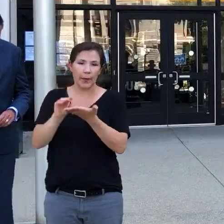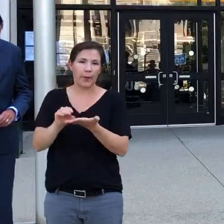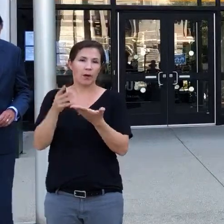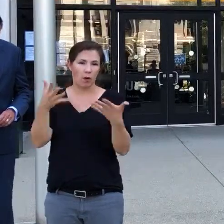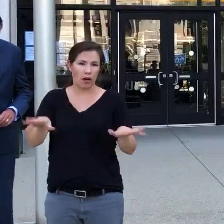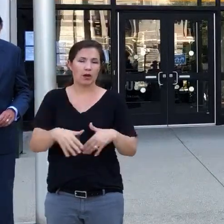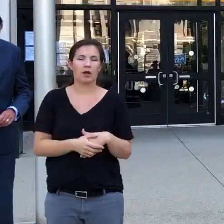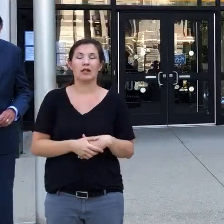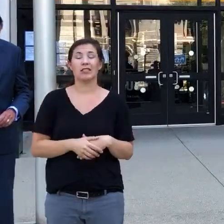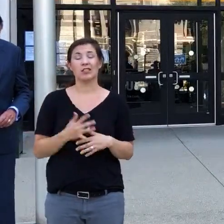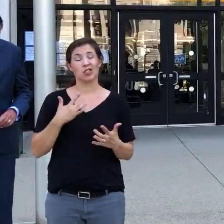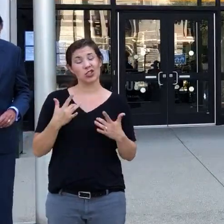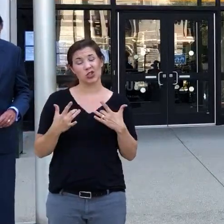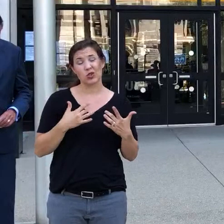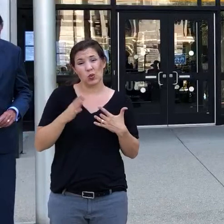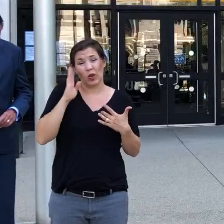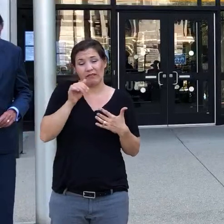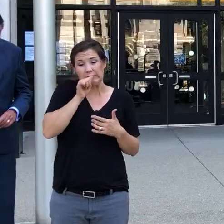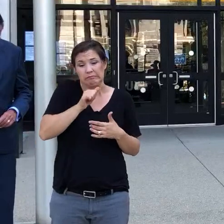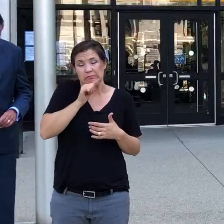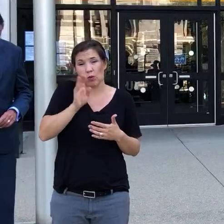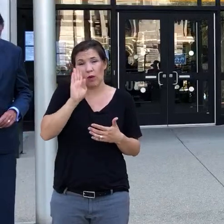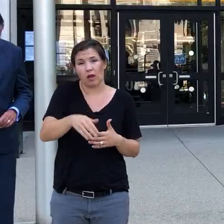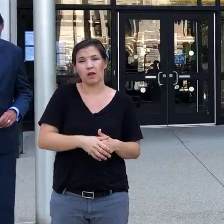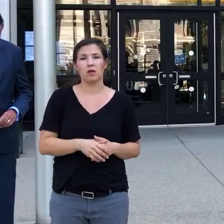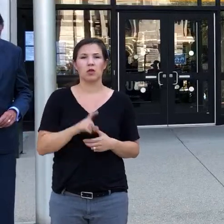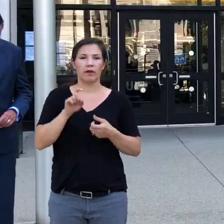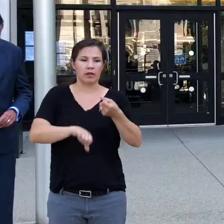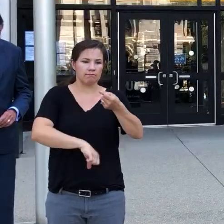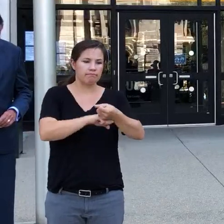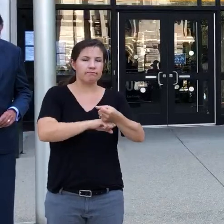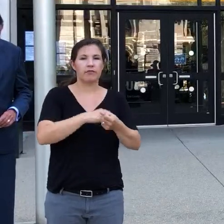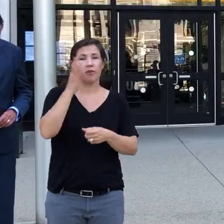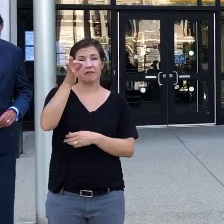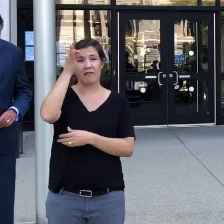going to deal with, and that's why we have to advocate for federal